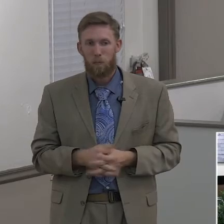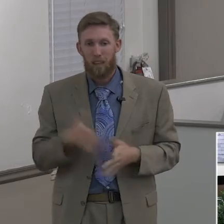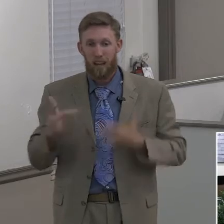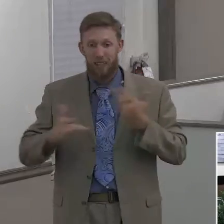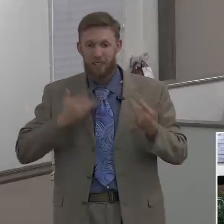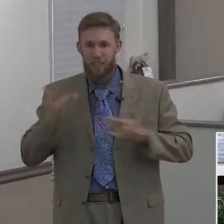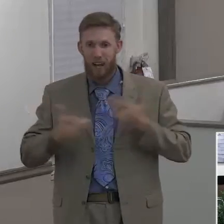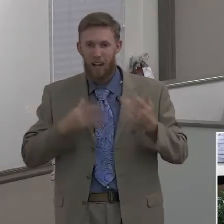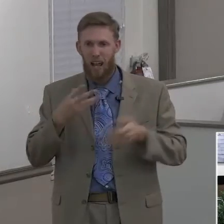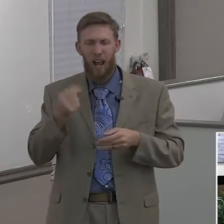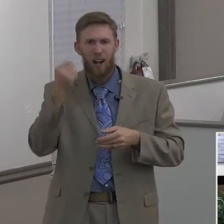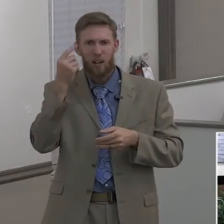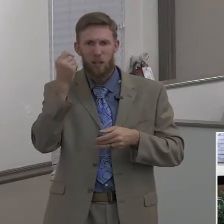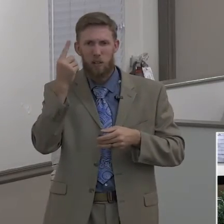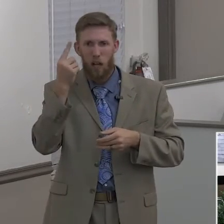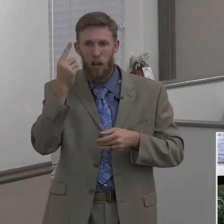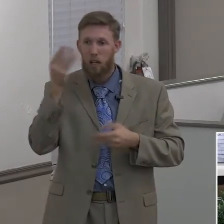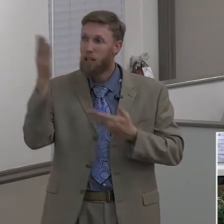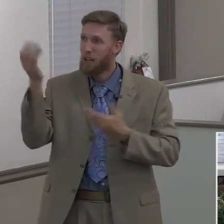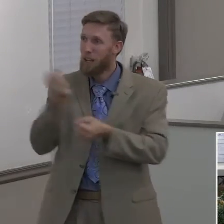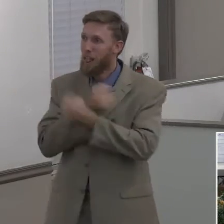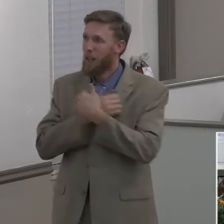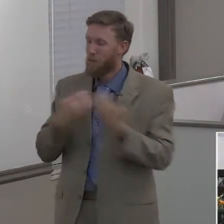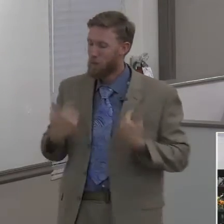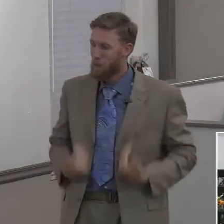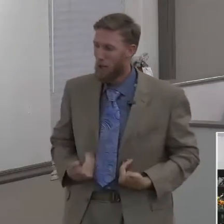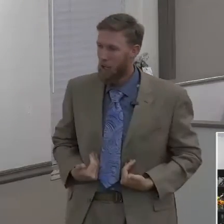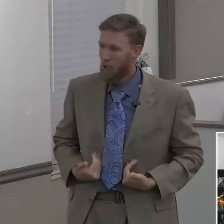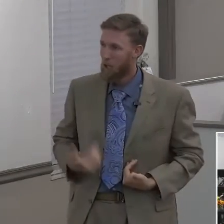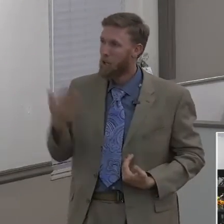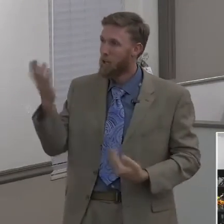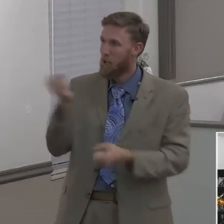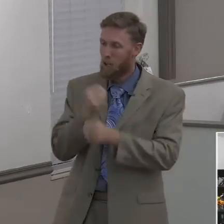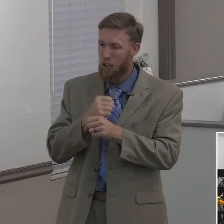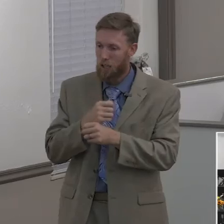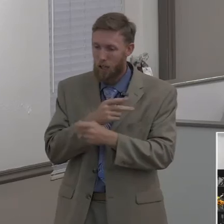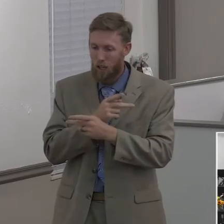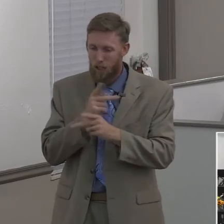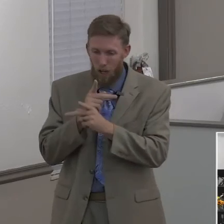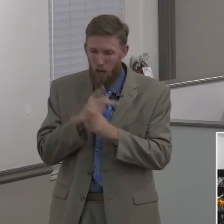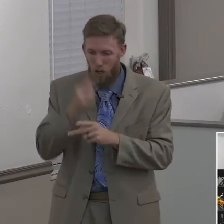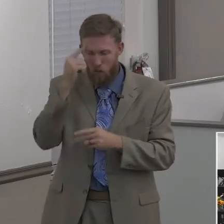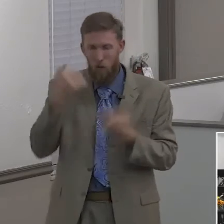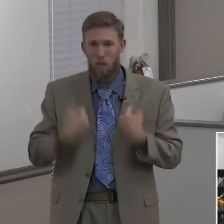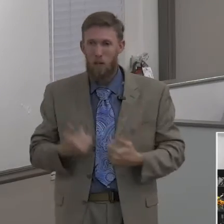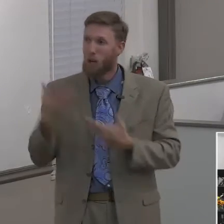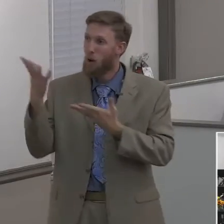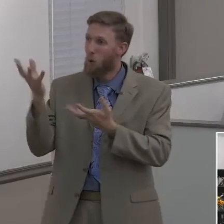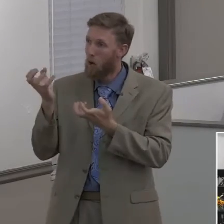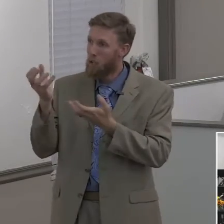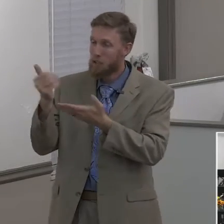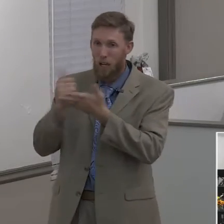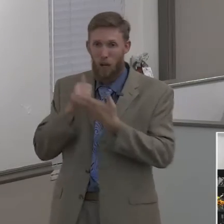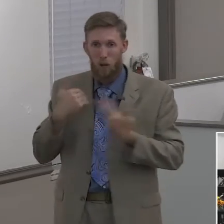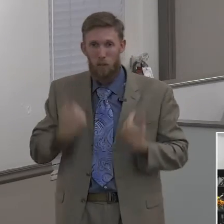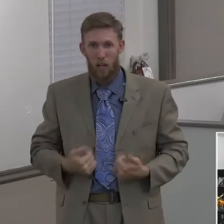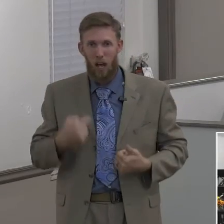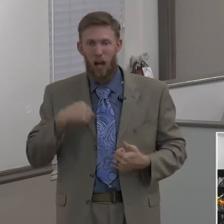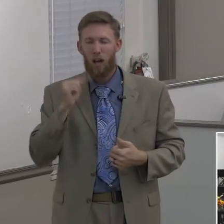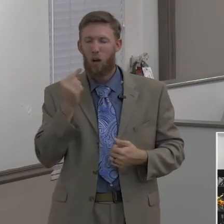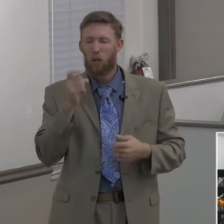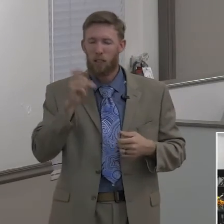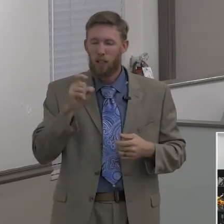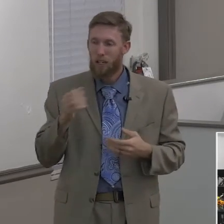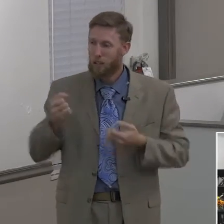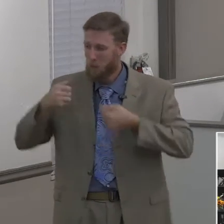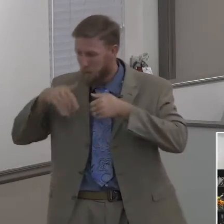It ought to make you really understand that He loves me and He cares for me and He wants to help me. All I got to do here